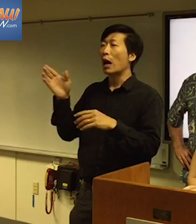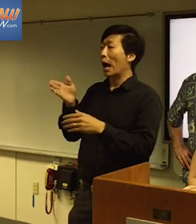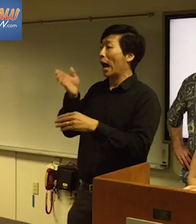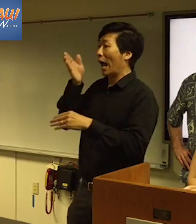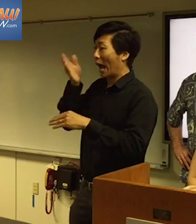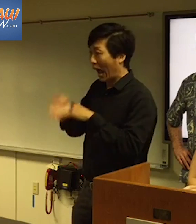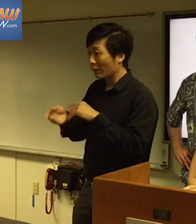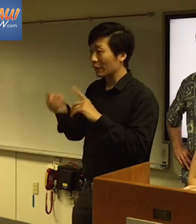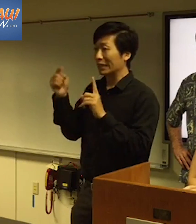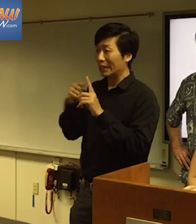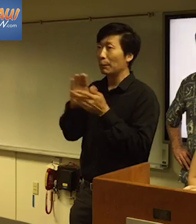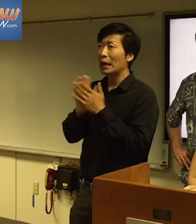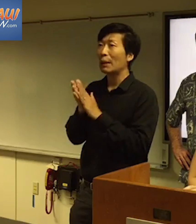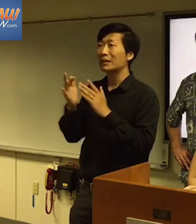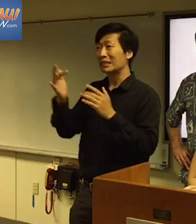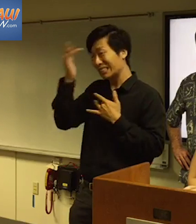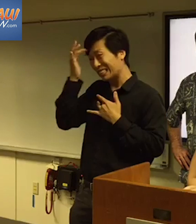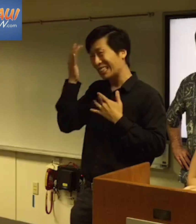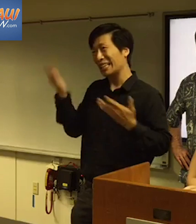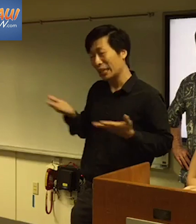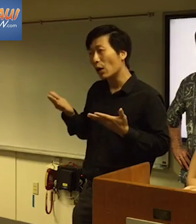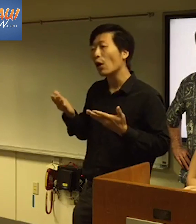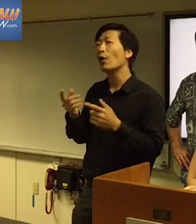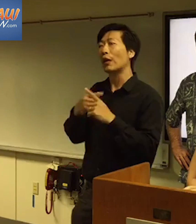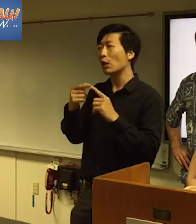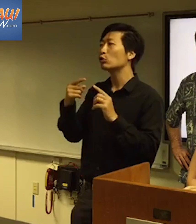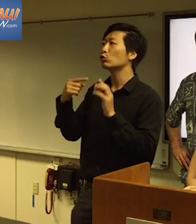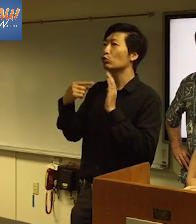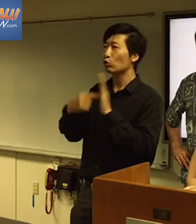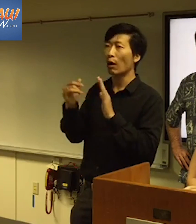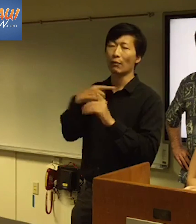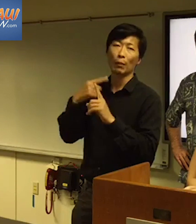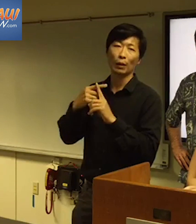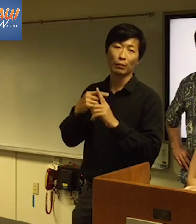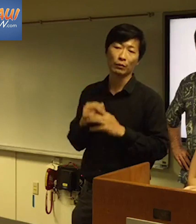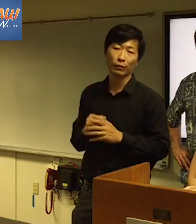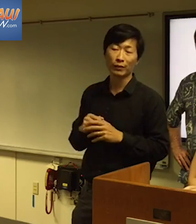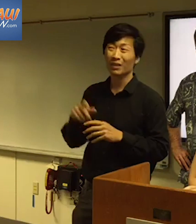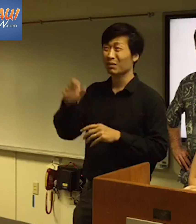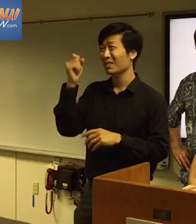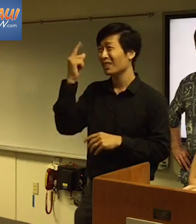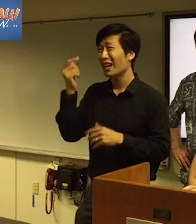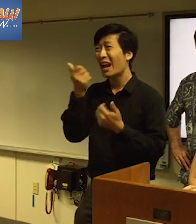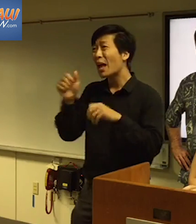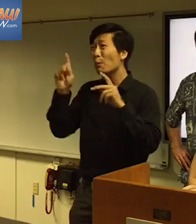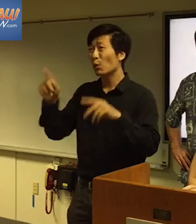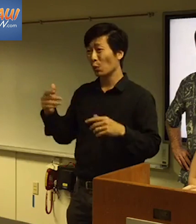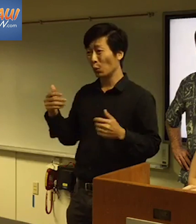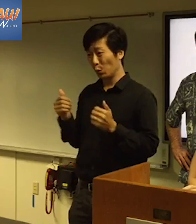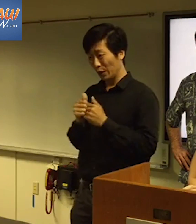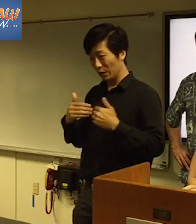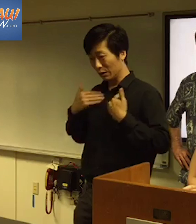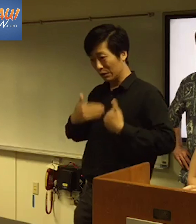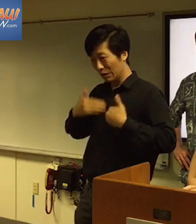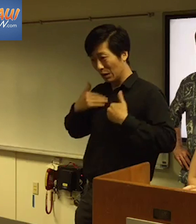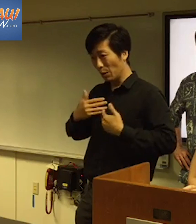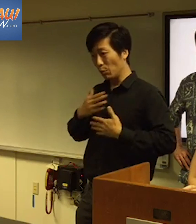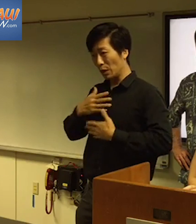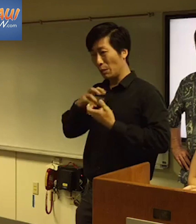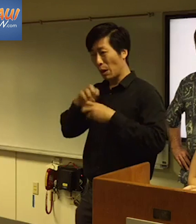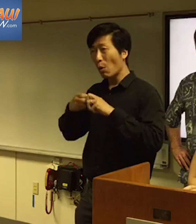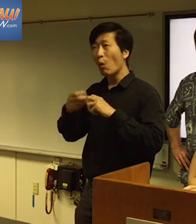one of the eight that you've tested, and then when you test positive, do you have to send it to the CDC to get a confirmation test? Yes, any positive that we get in